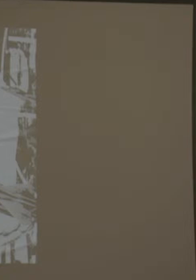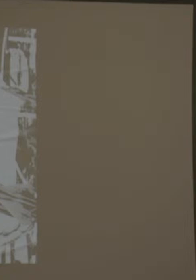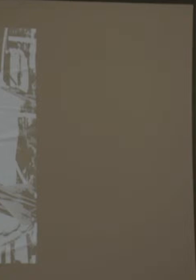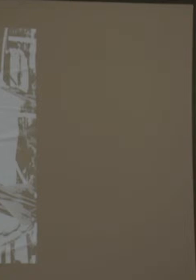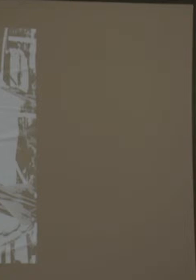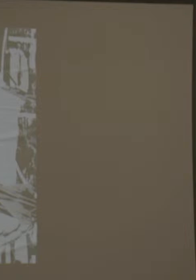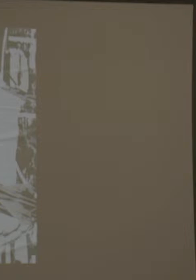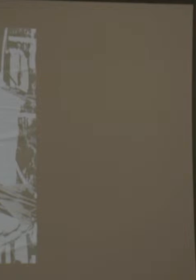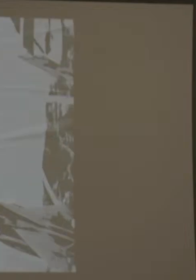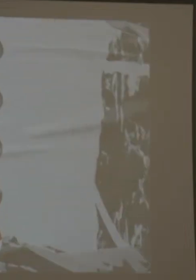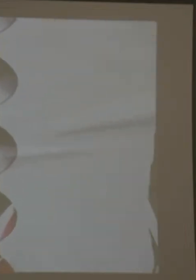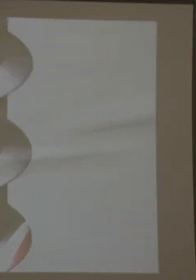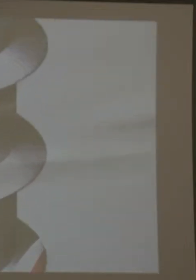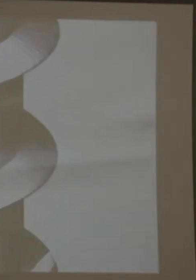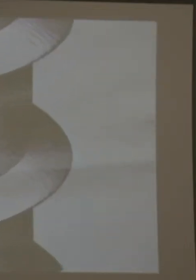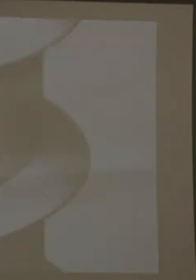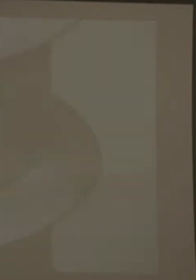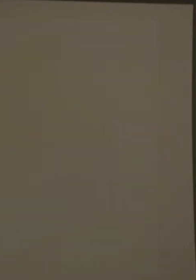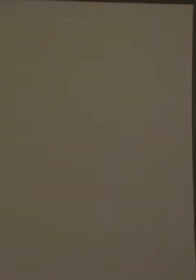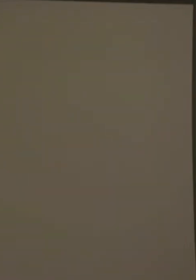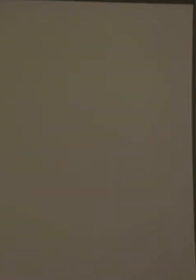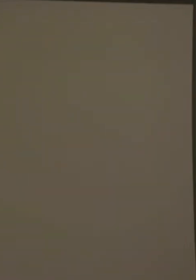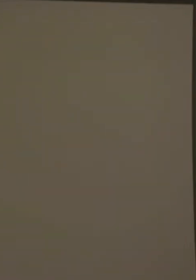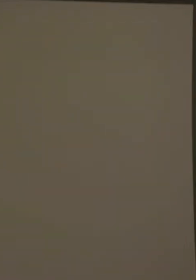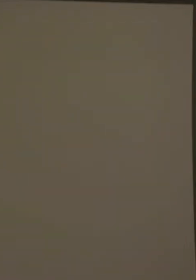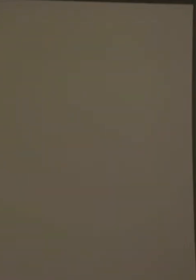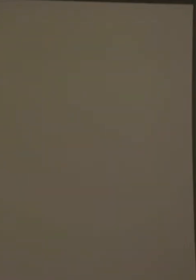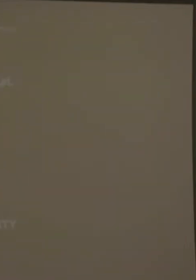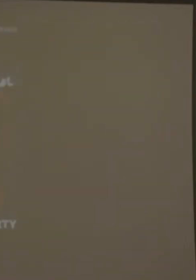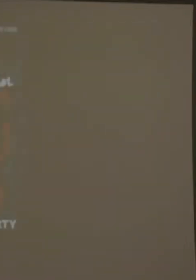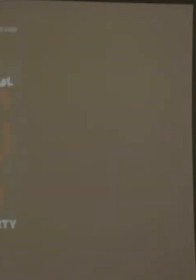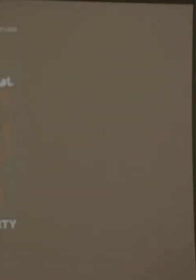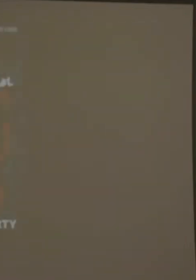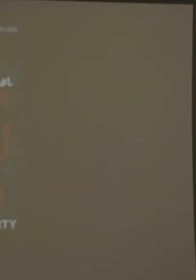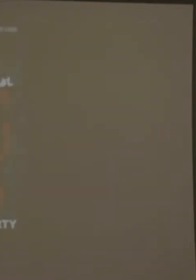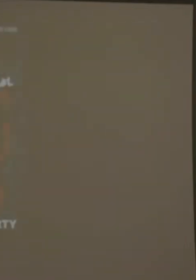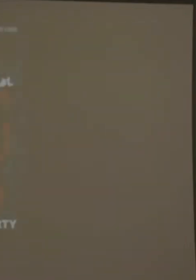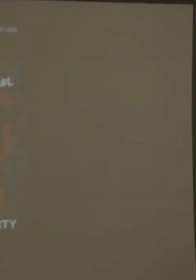medium, producing innovative work through unorthodox means.